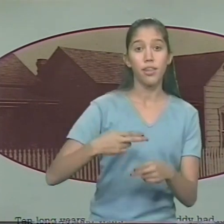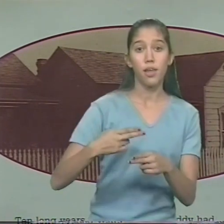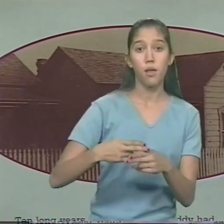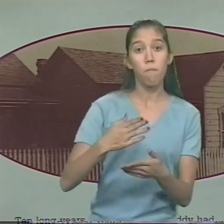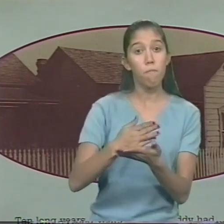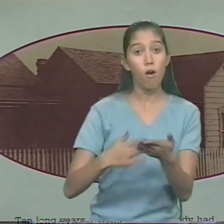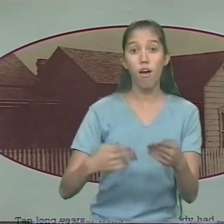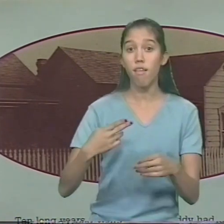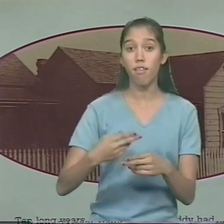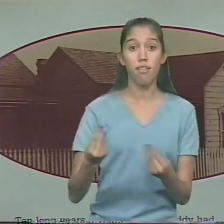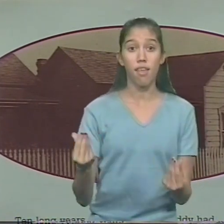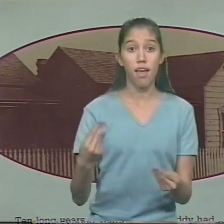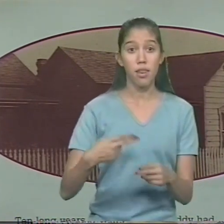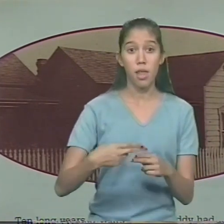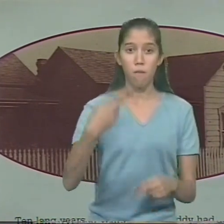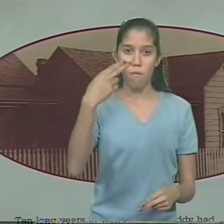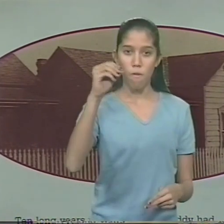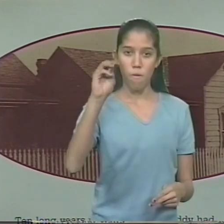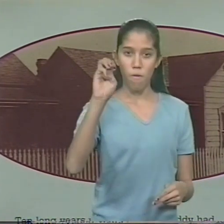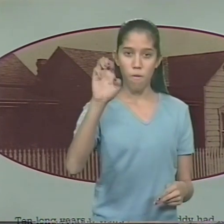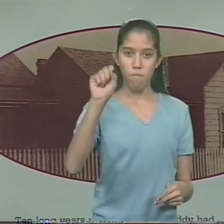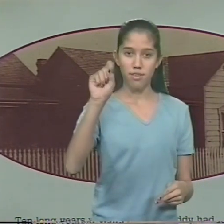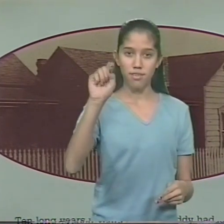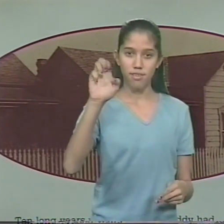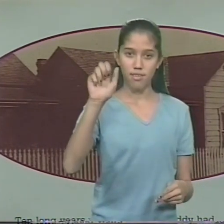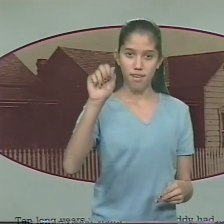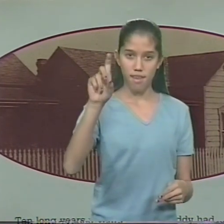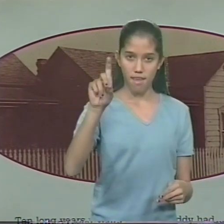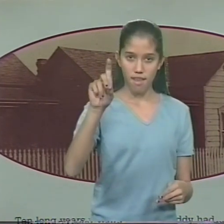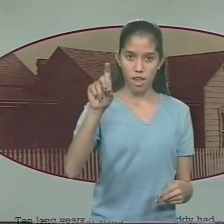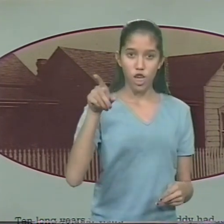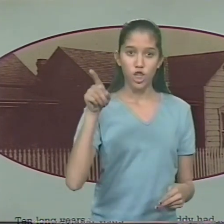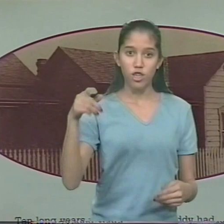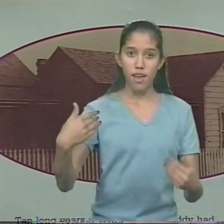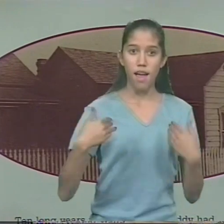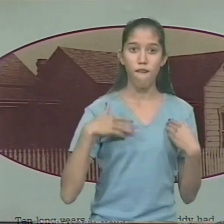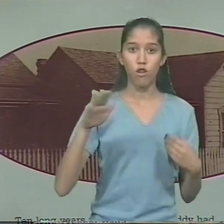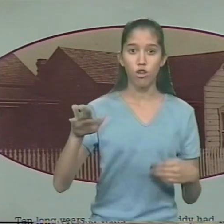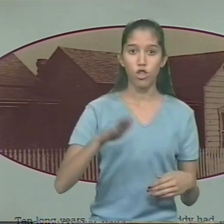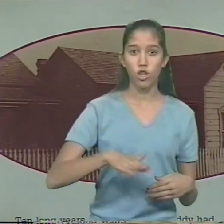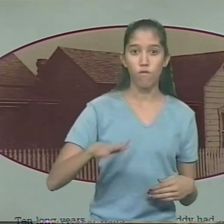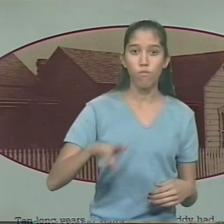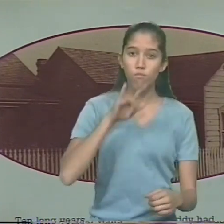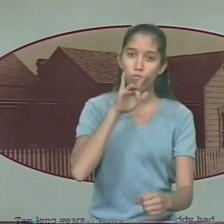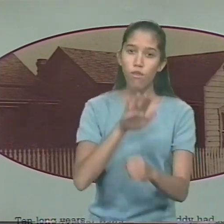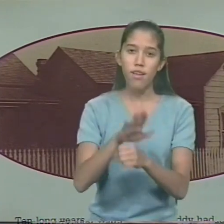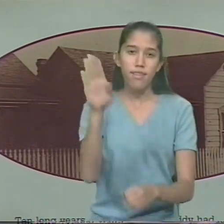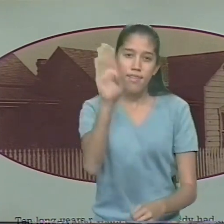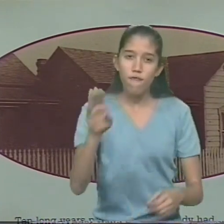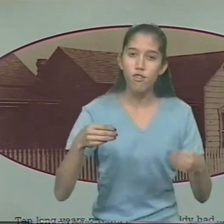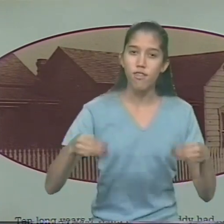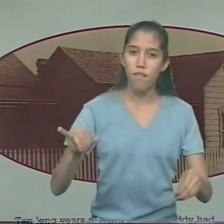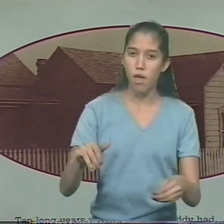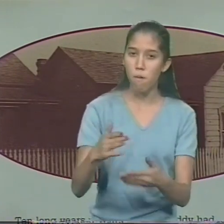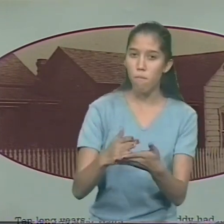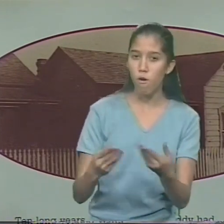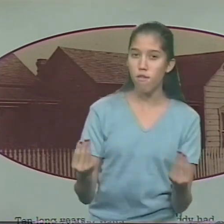homestead. Biddy made her children promise never to sell that part of the land. The land that Biddy bought was on the edge of